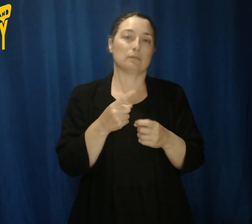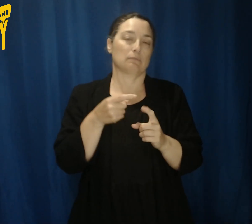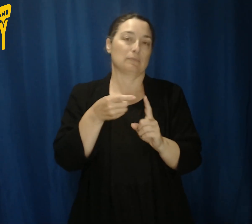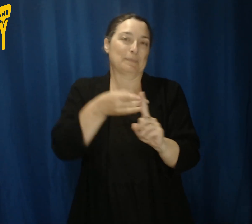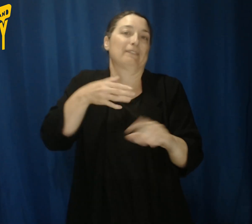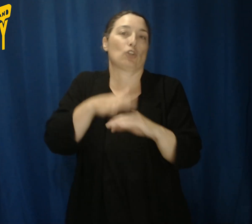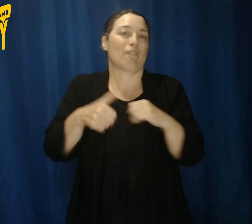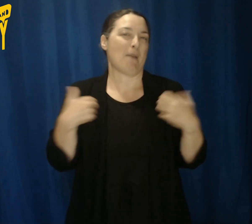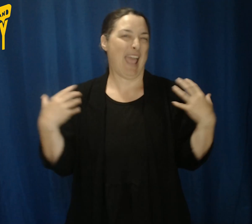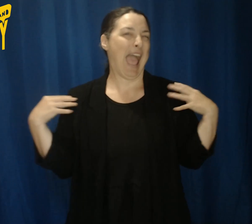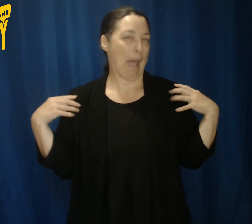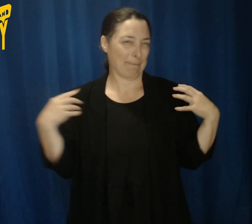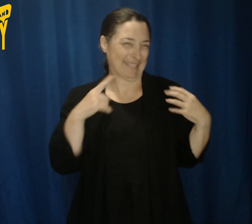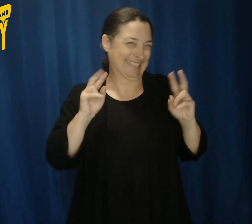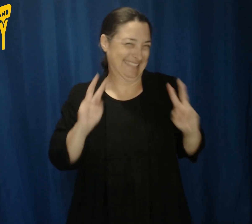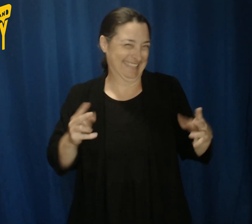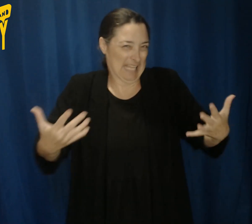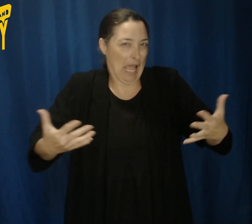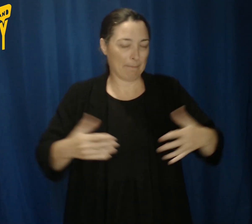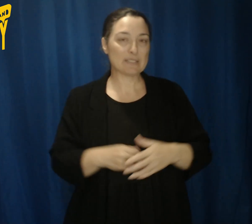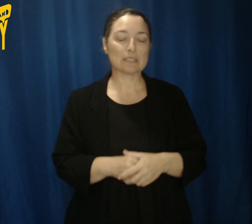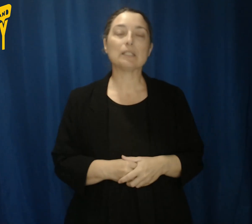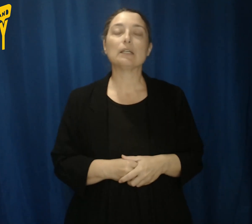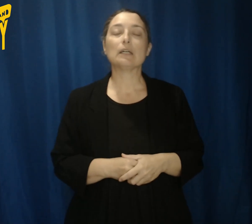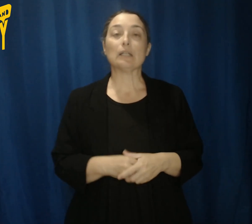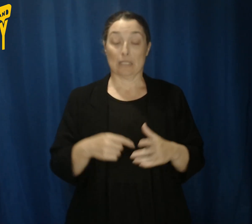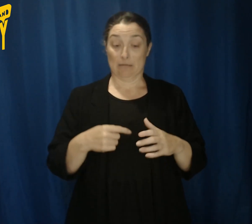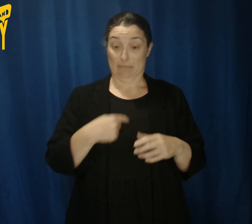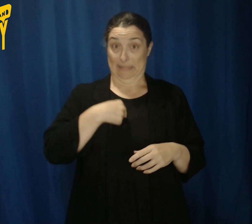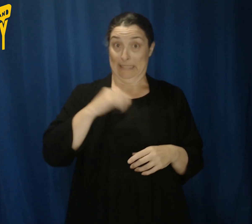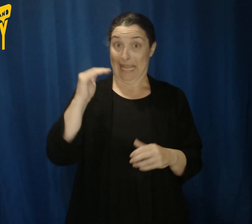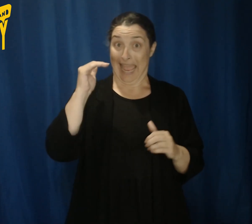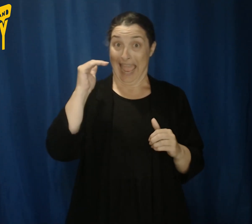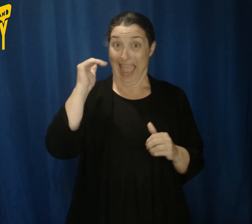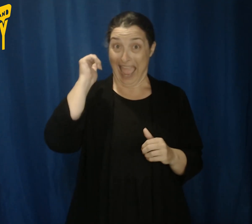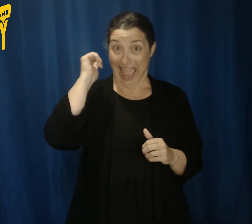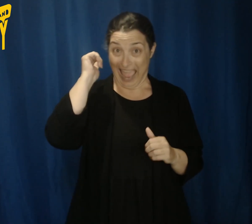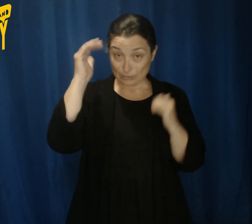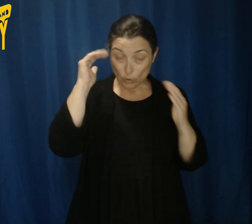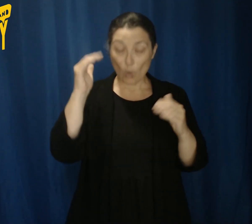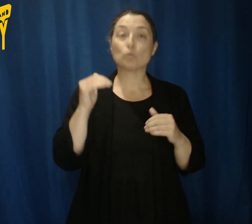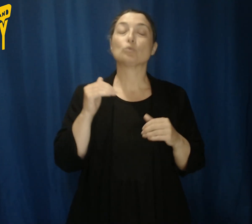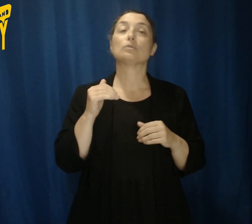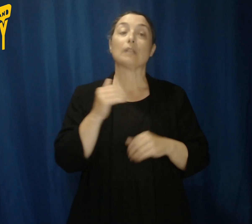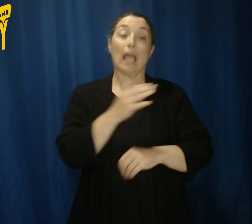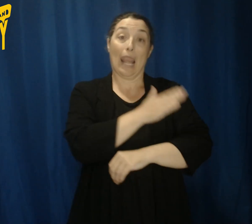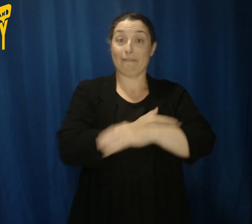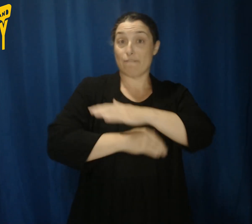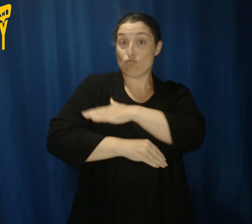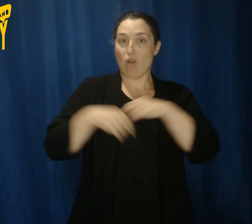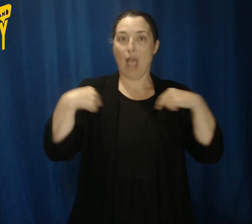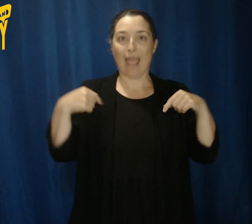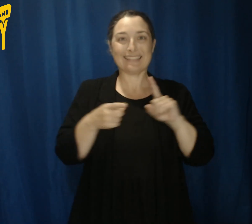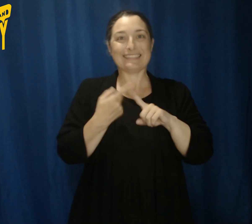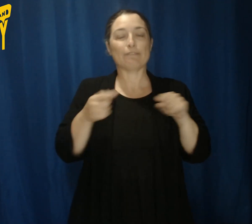see. Even as an adult, the whole thing, the left arm and the right arm grow at different rates. So when I